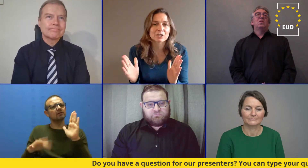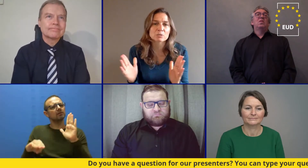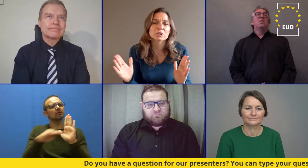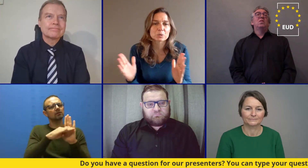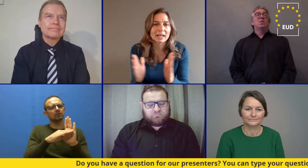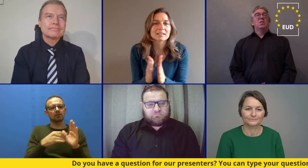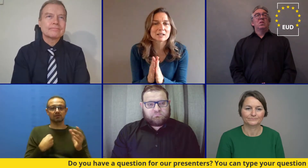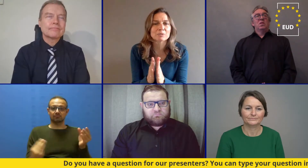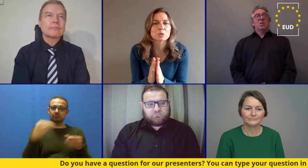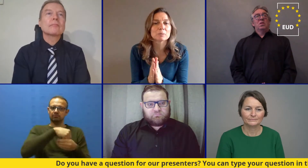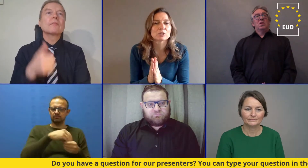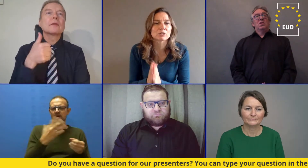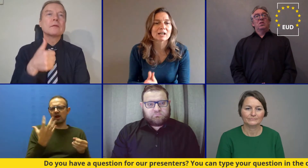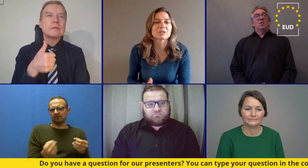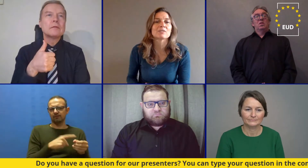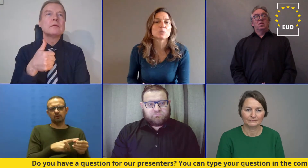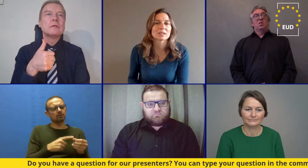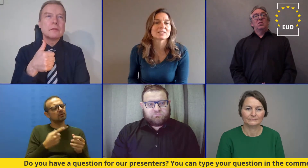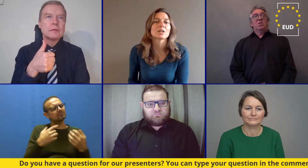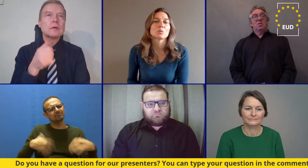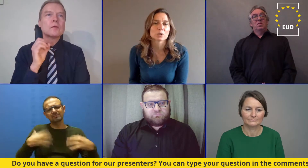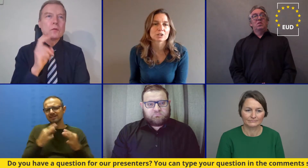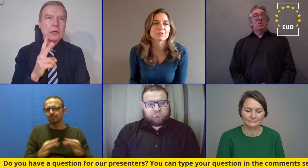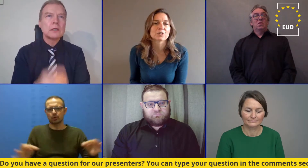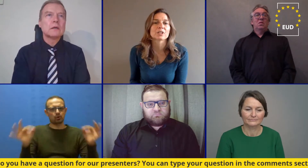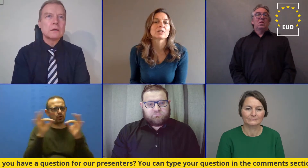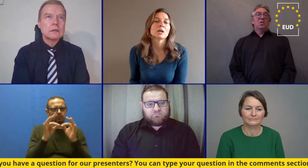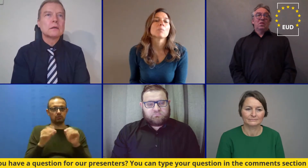spectrum, but you can come to a middle ground of what works for the